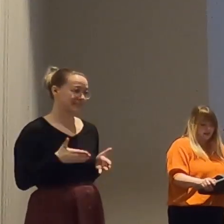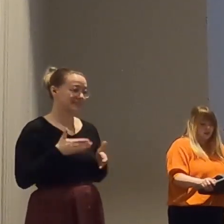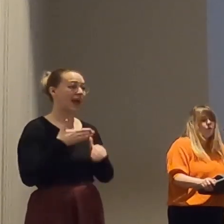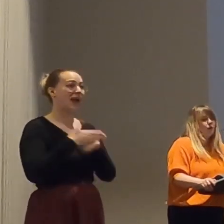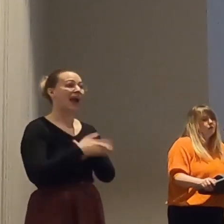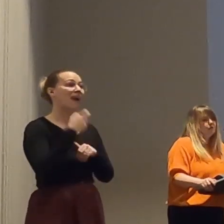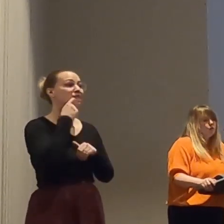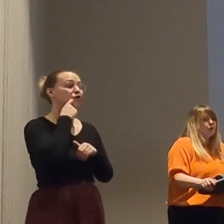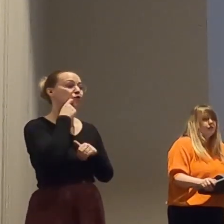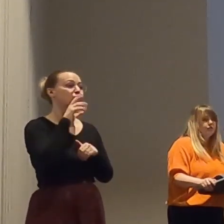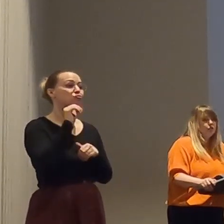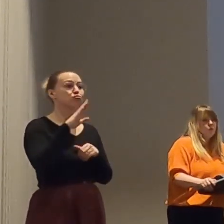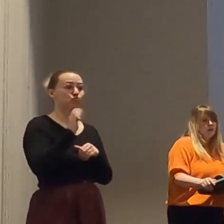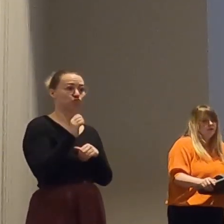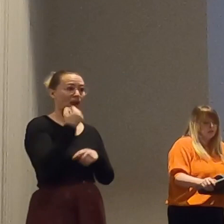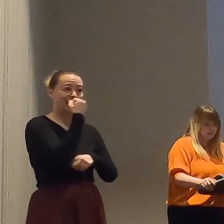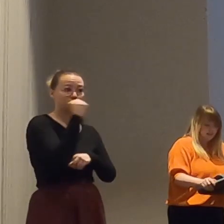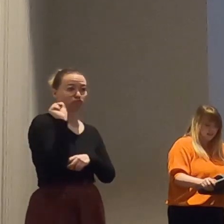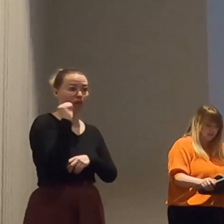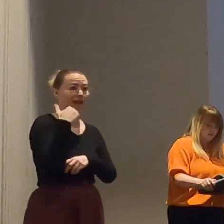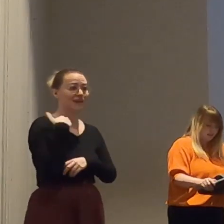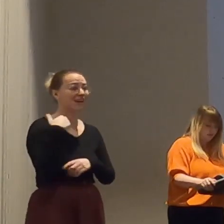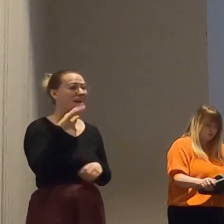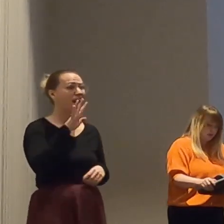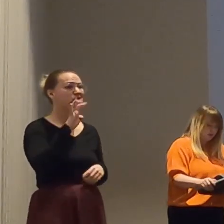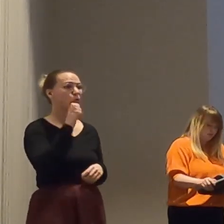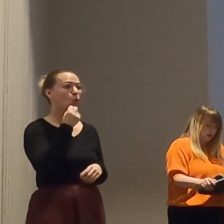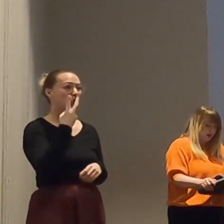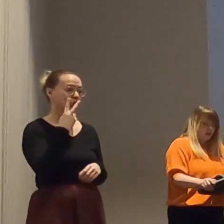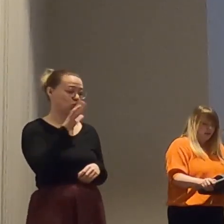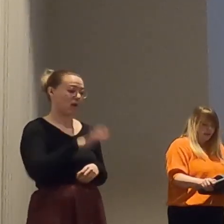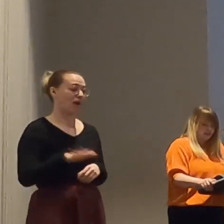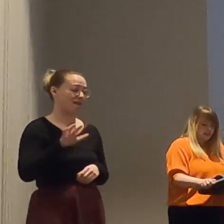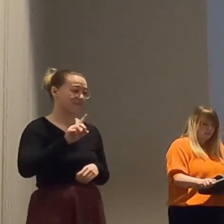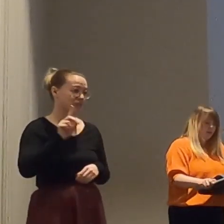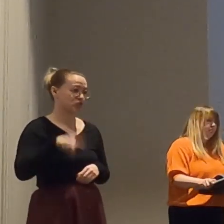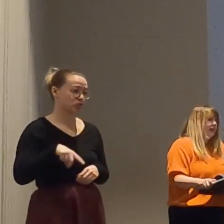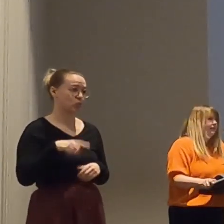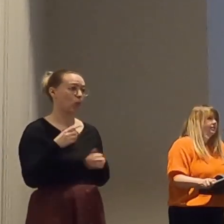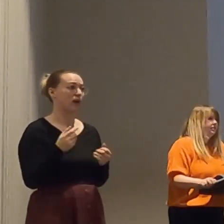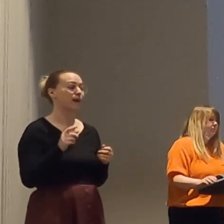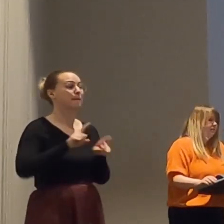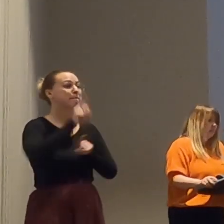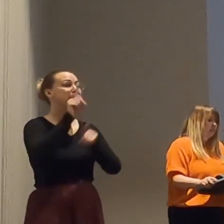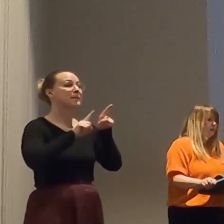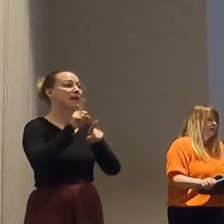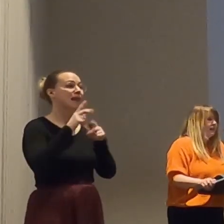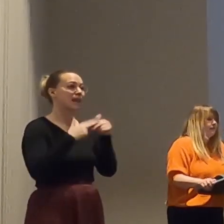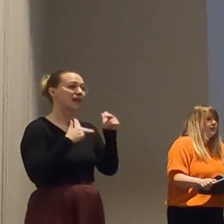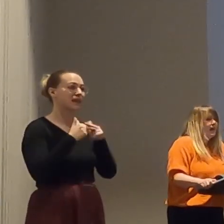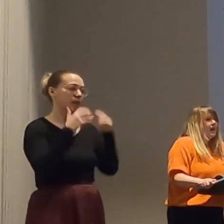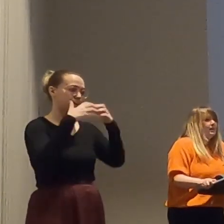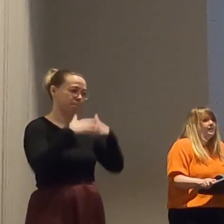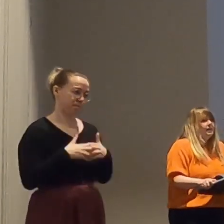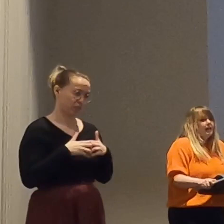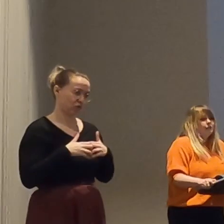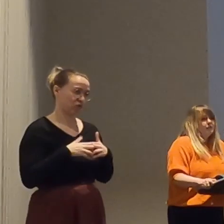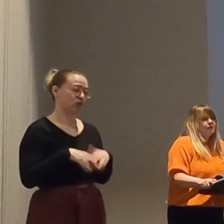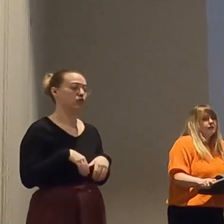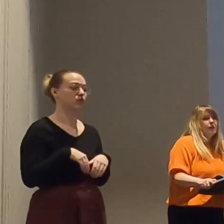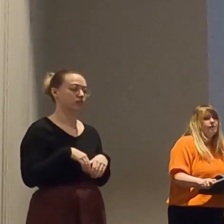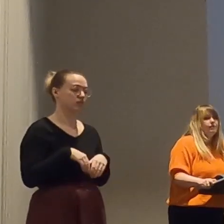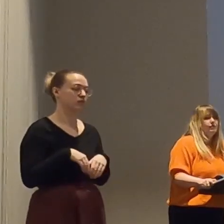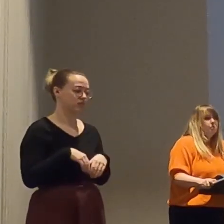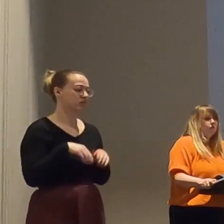race riots, where over 412 buildings in the city were burned, Guyton's neighborhood began to deteriorate. And he had